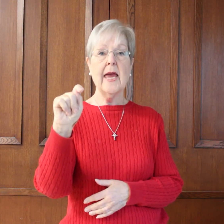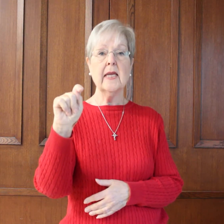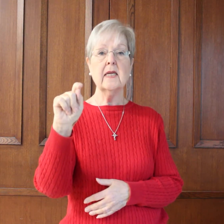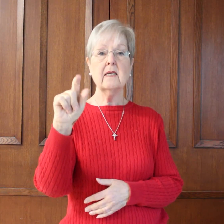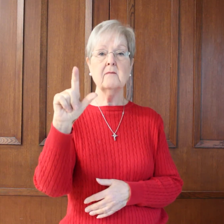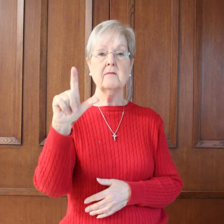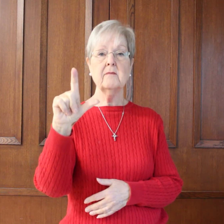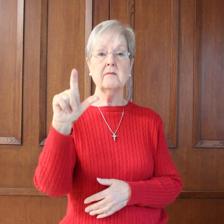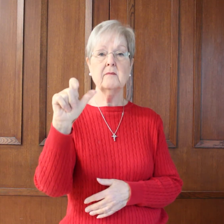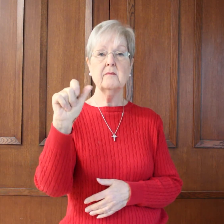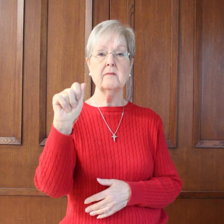Land.